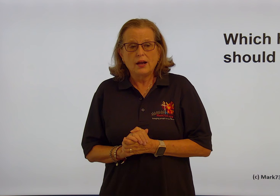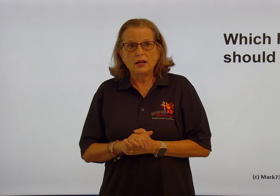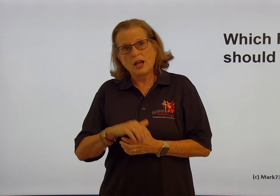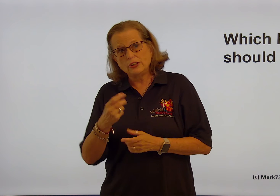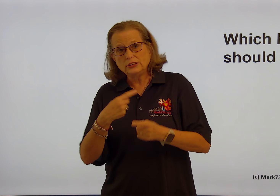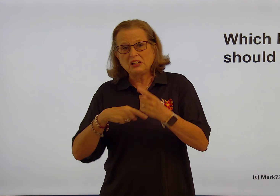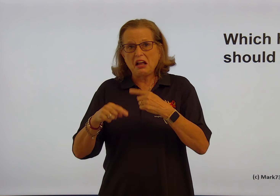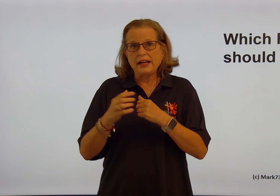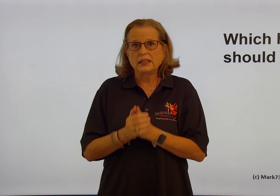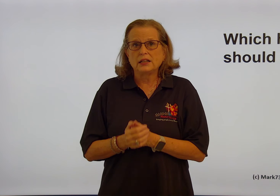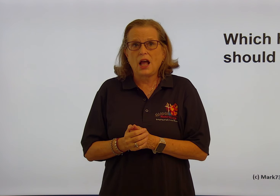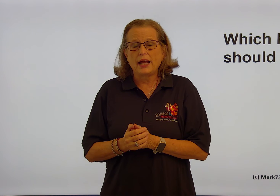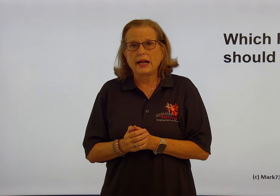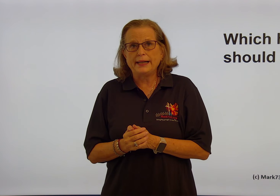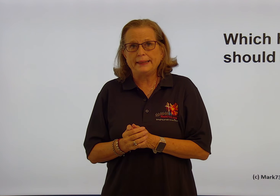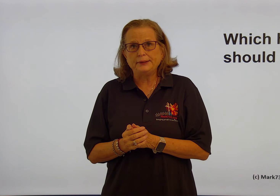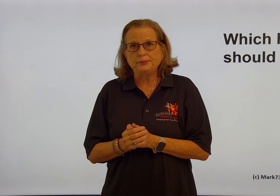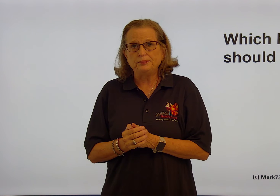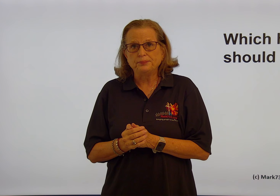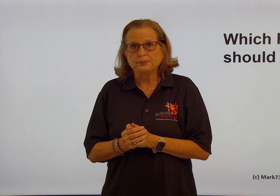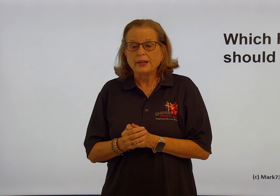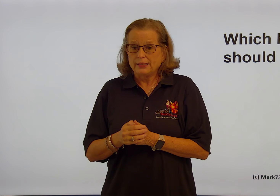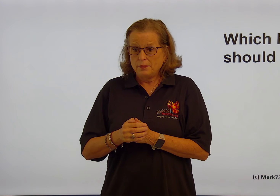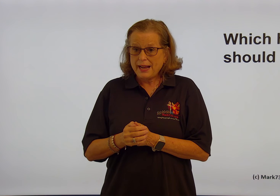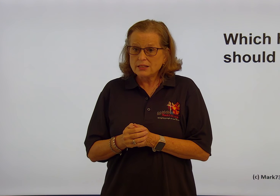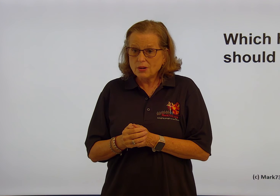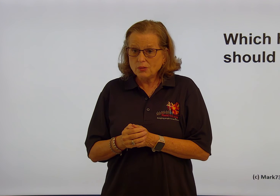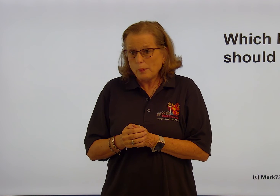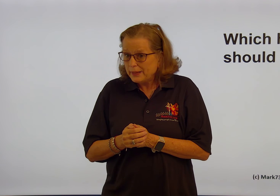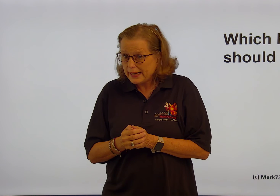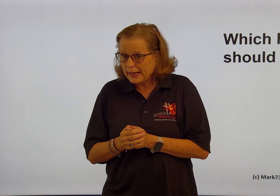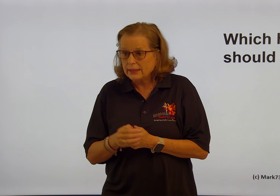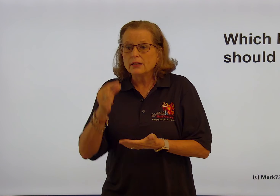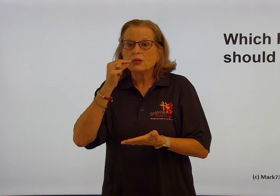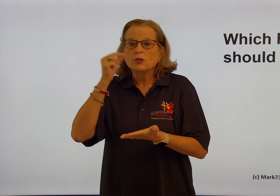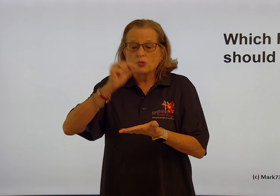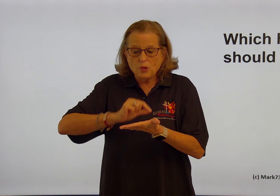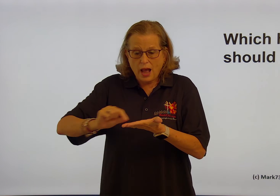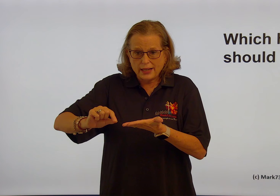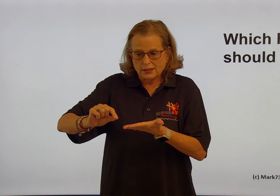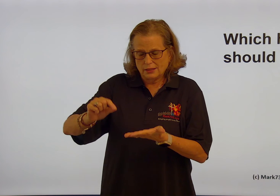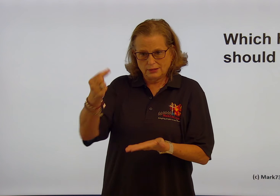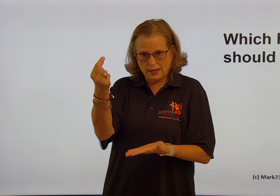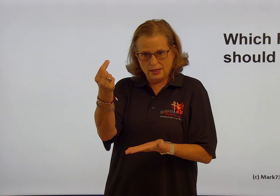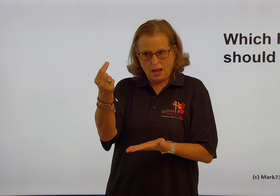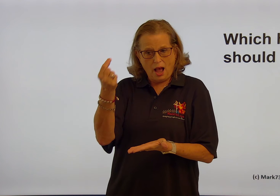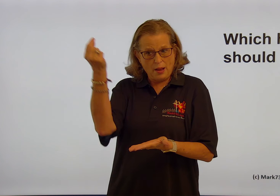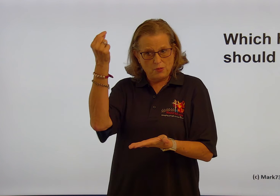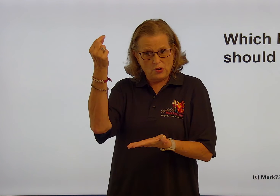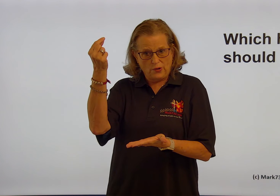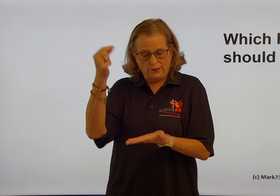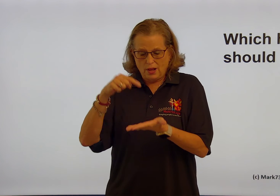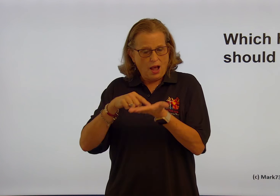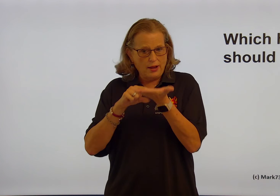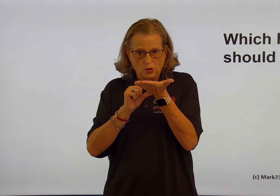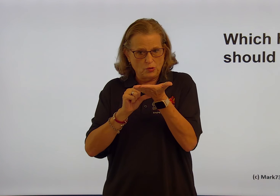another sign like, um, hessle or pen. Right. See? I move. I don't move